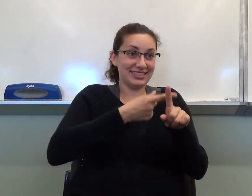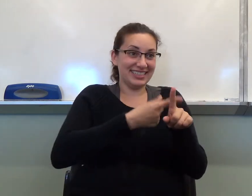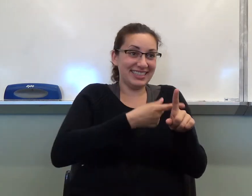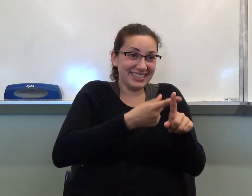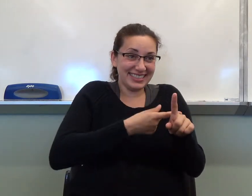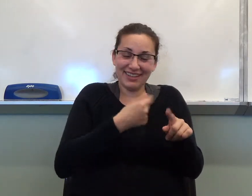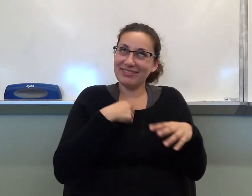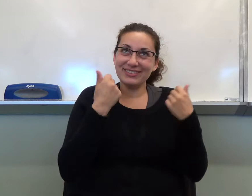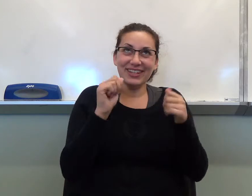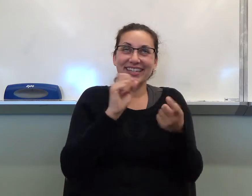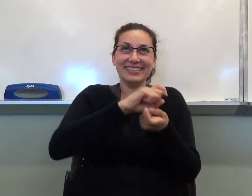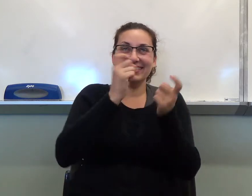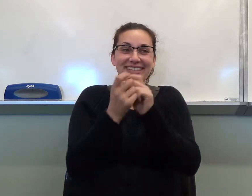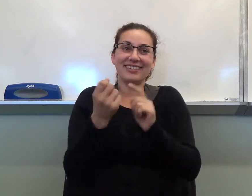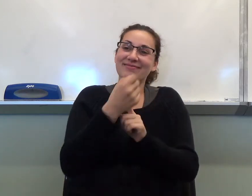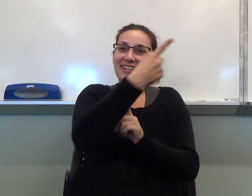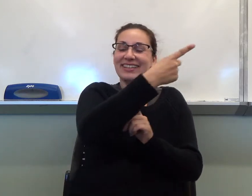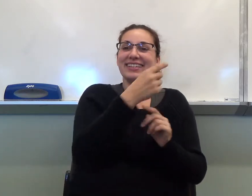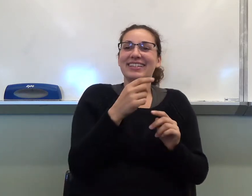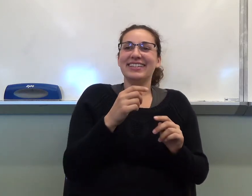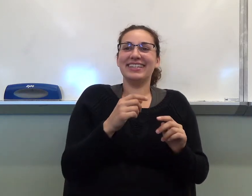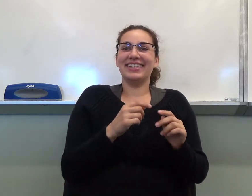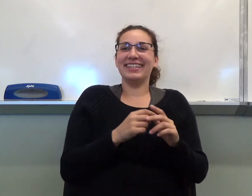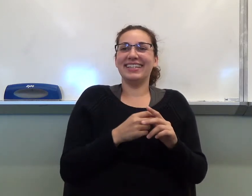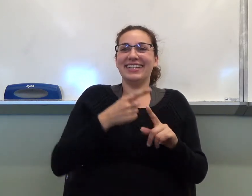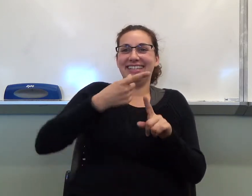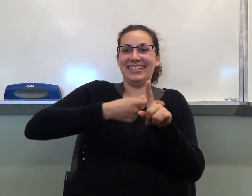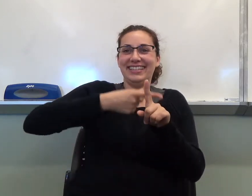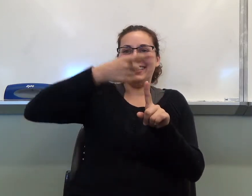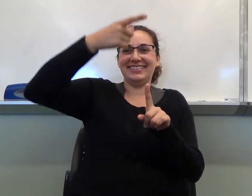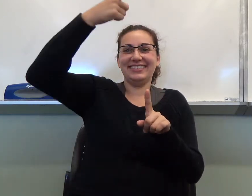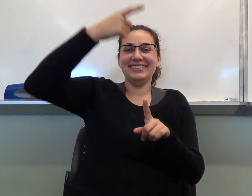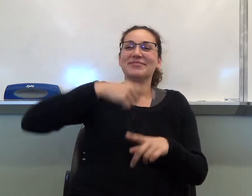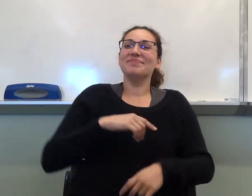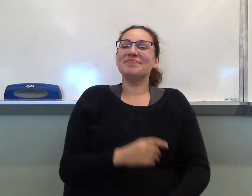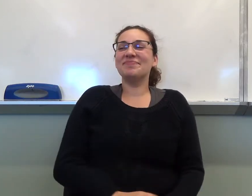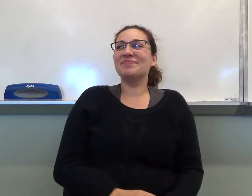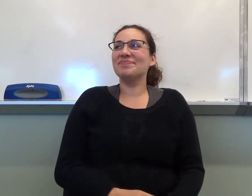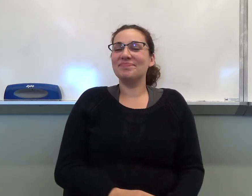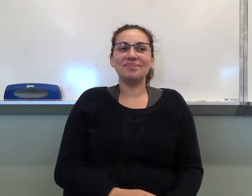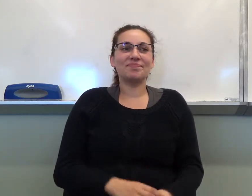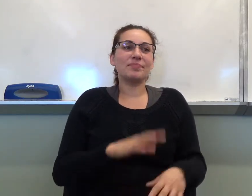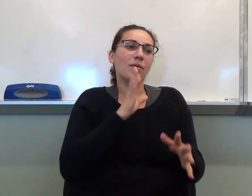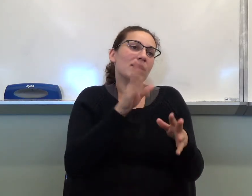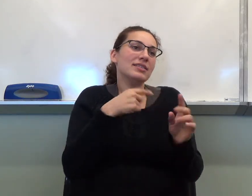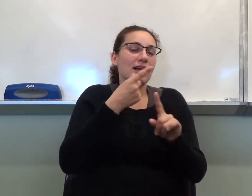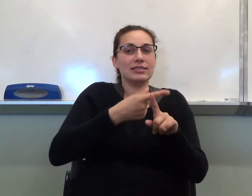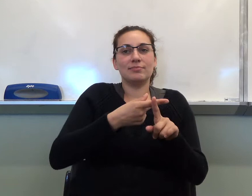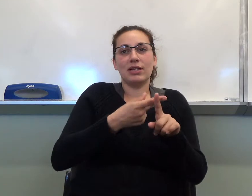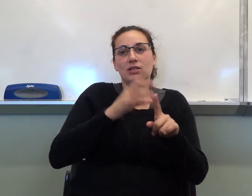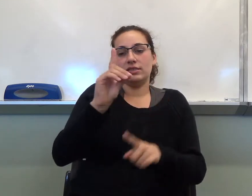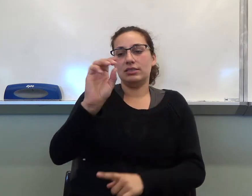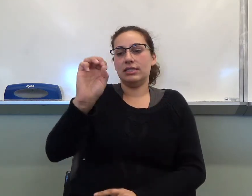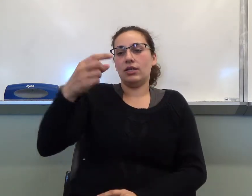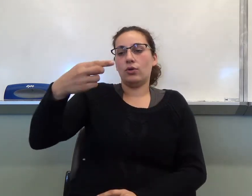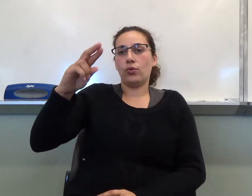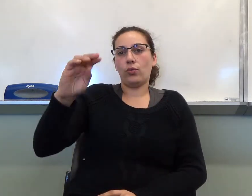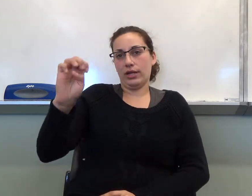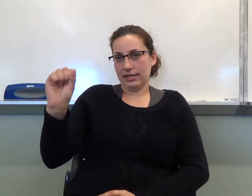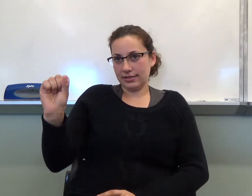common measurement that we're used to. That's a very old system. No one quite understands why it was created the way it was